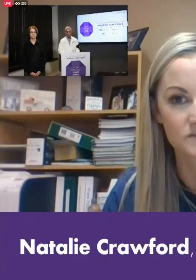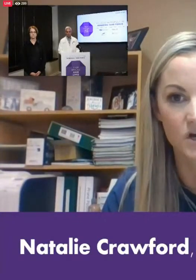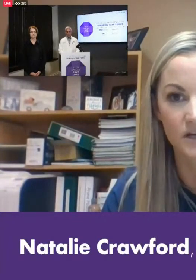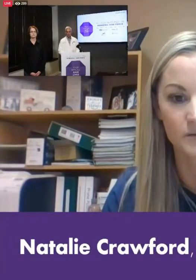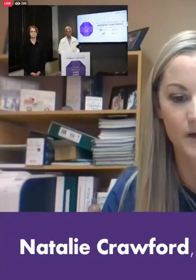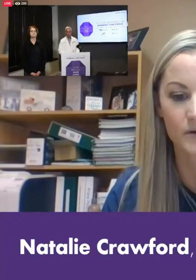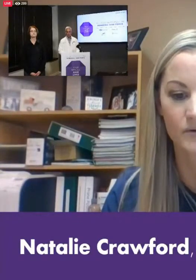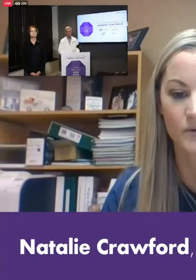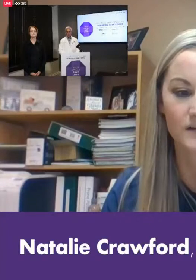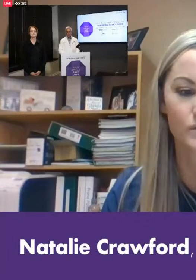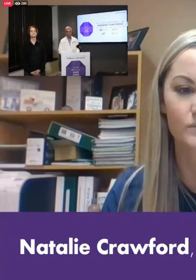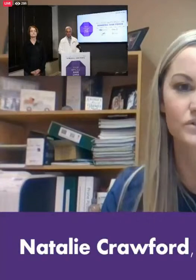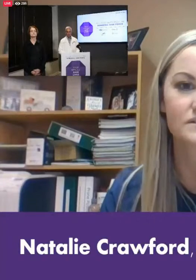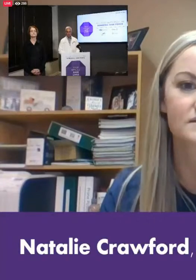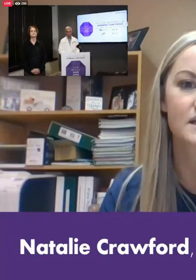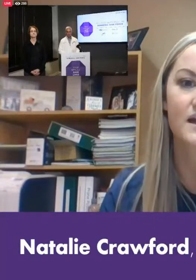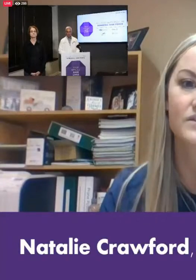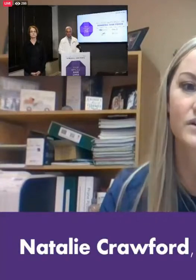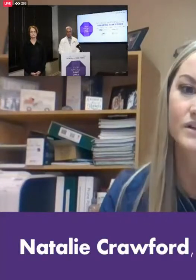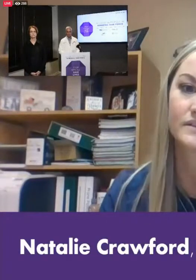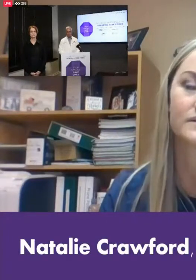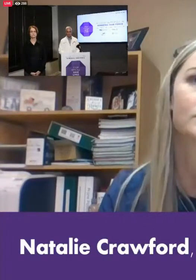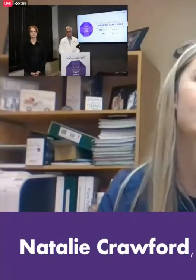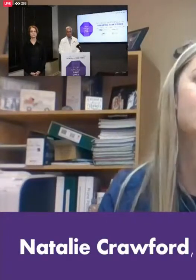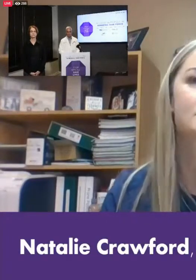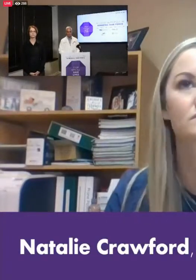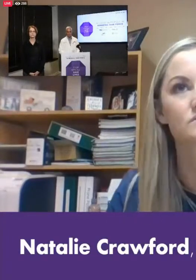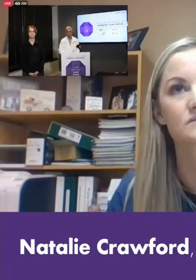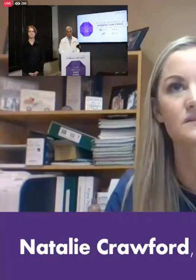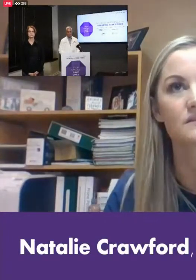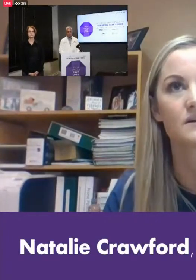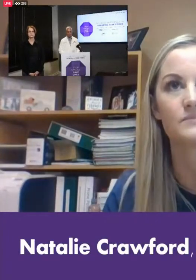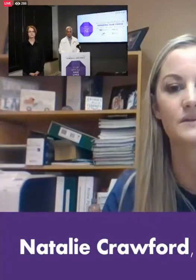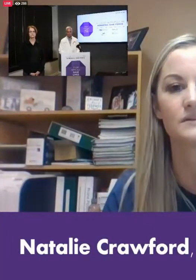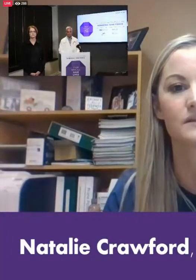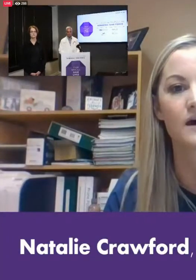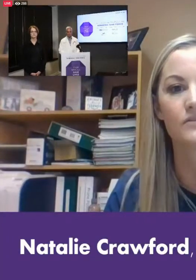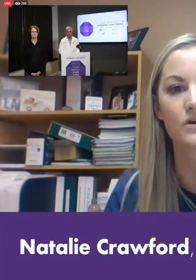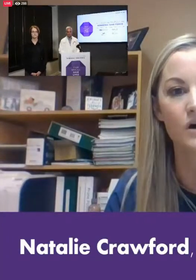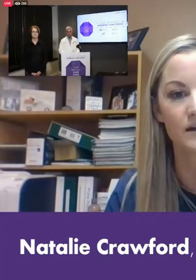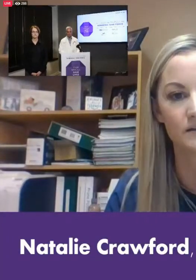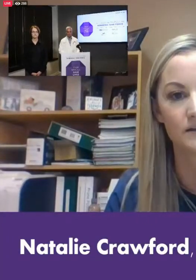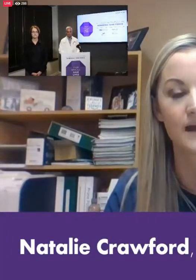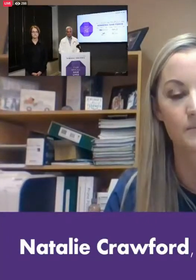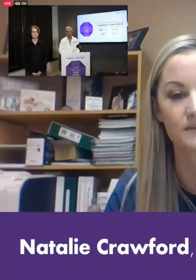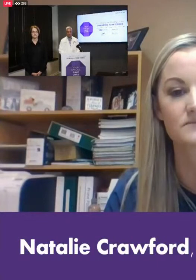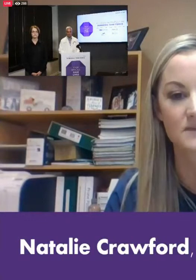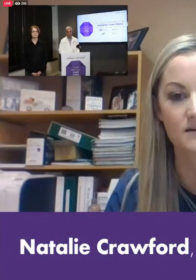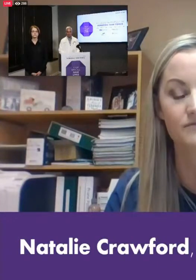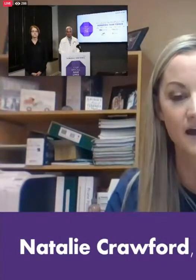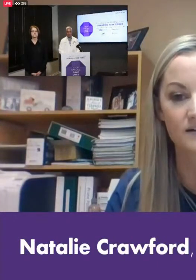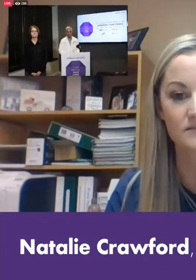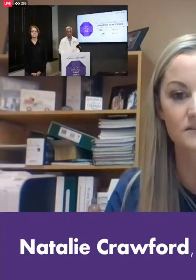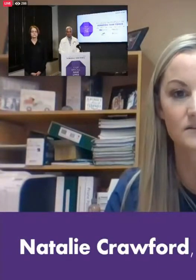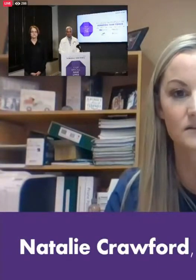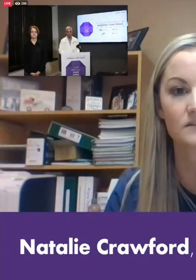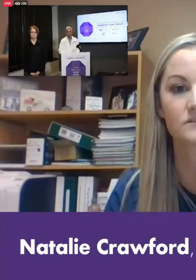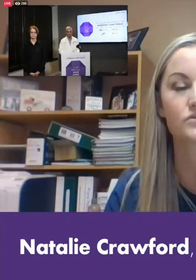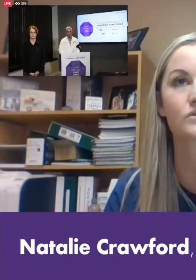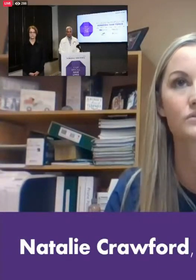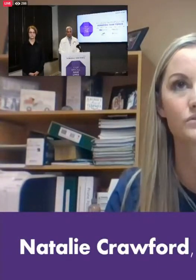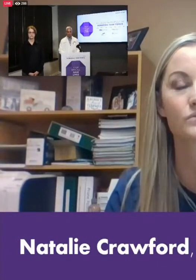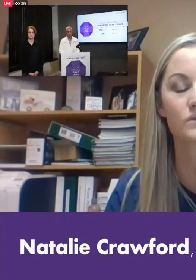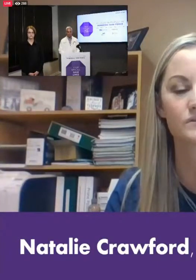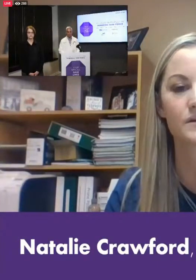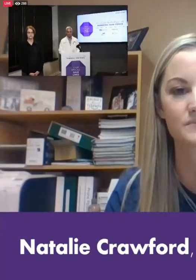hear these families talking about, we were just together and I just seen them and now they're gone. It happens that fast, and